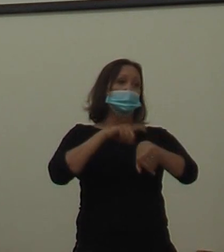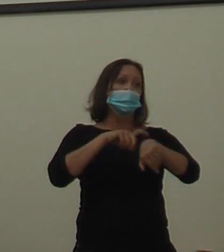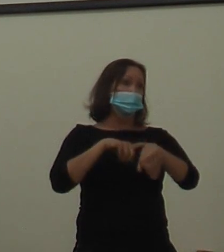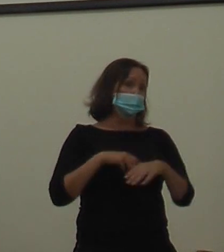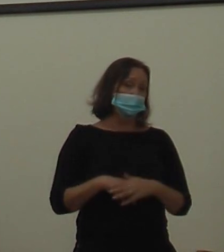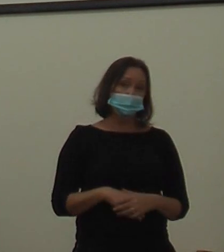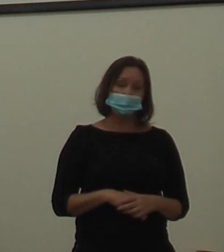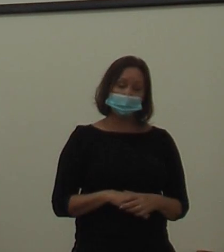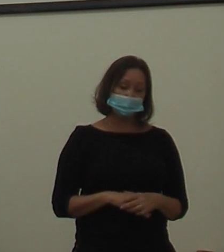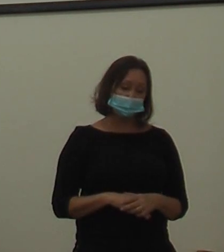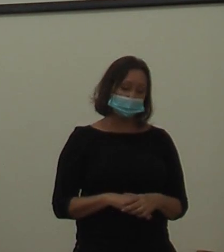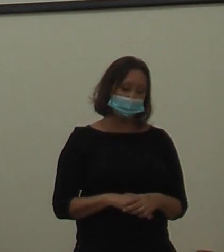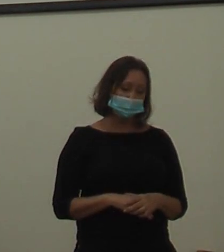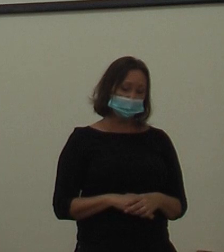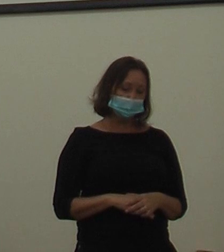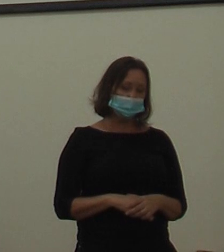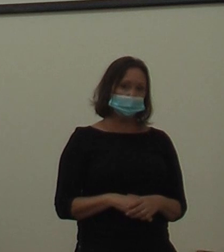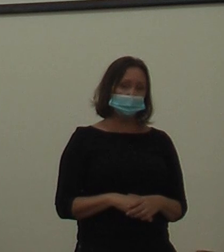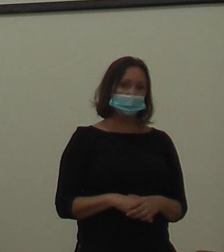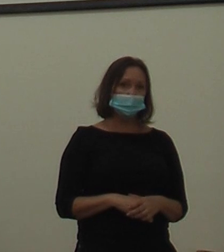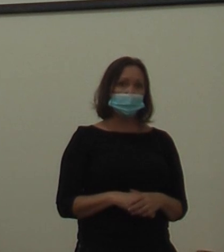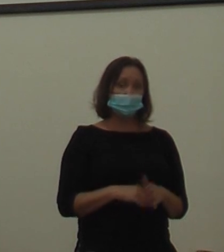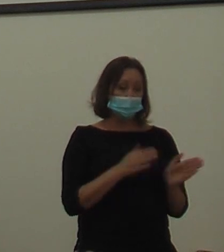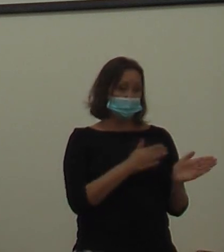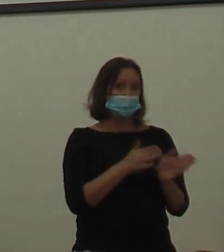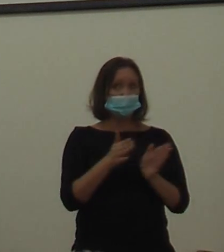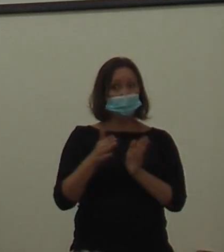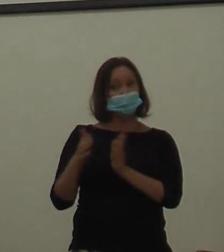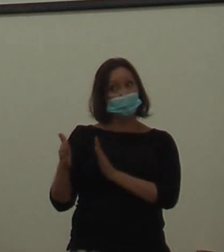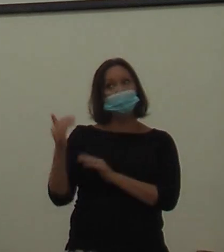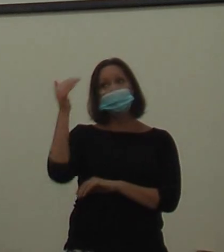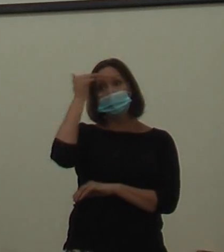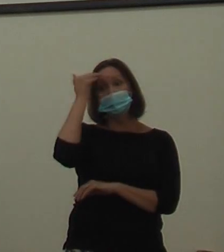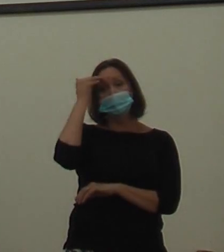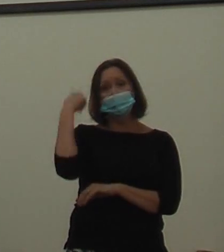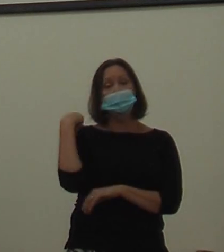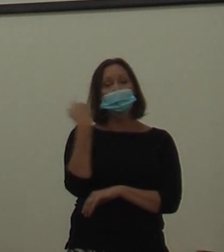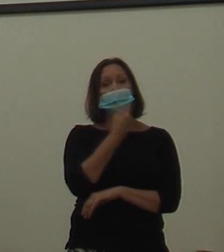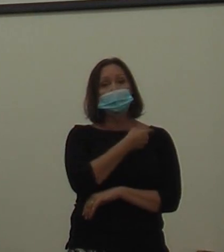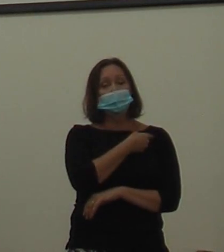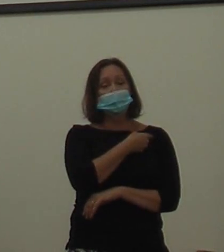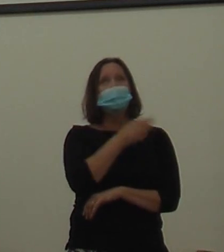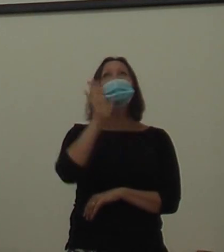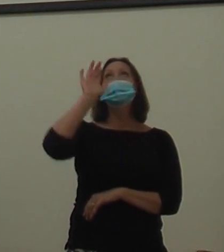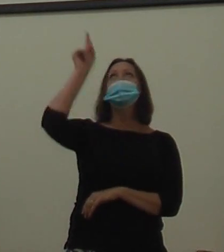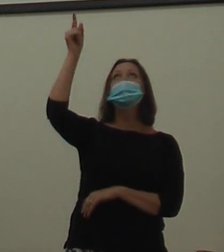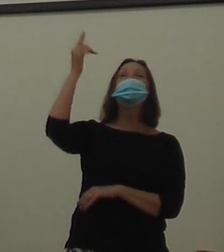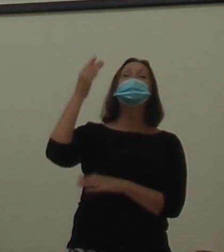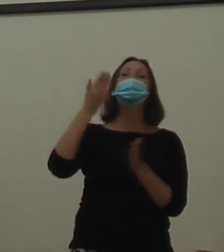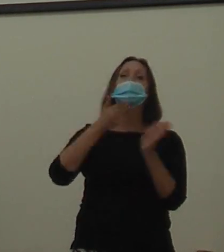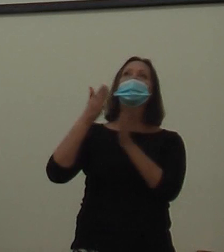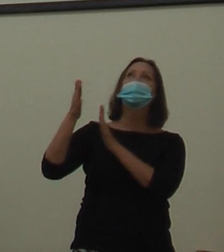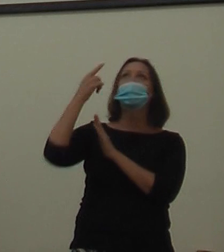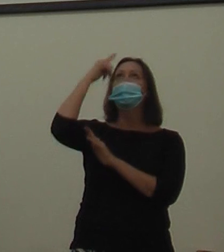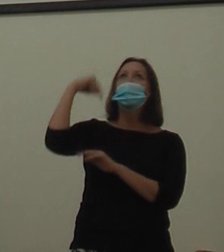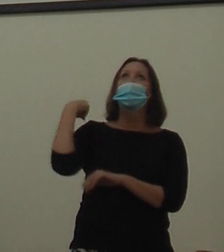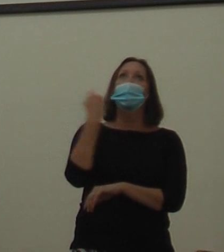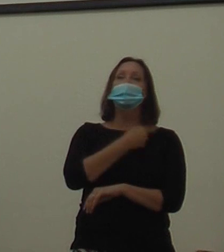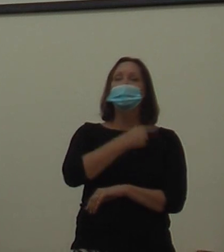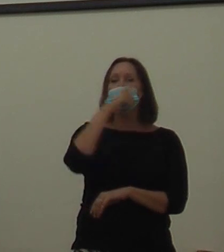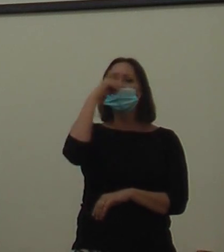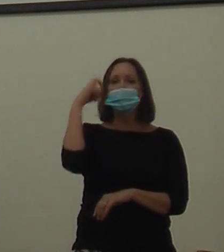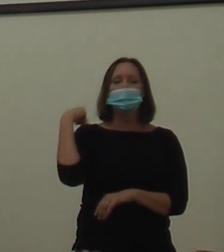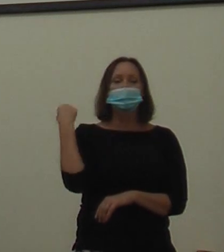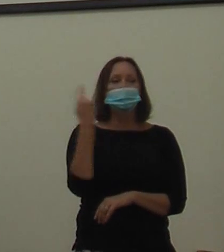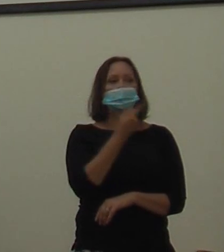He prepared, knowing that we would be frail creatures who would sin.